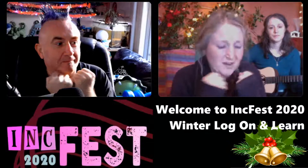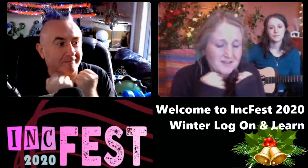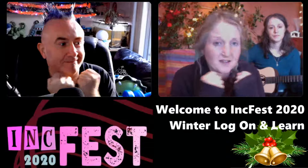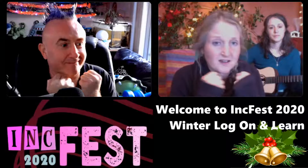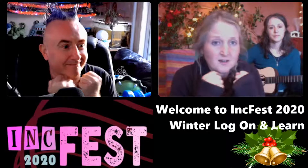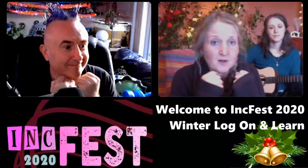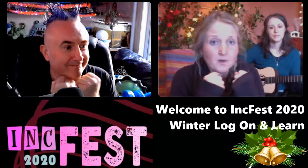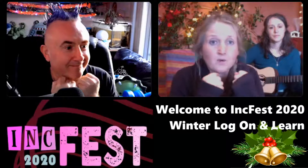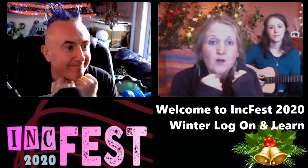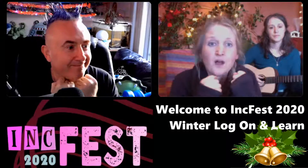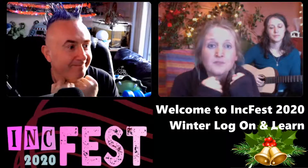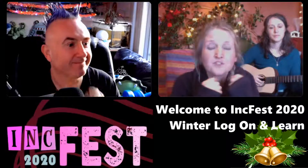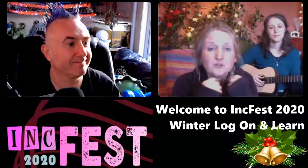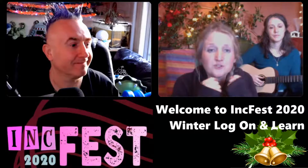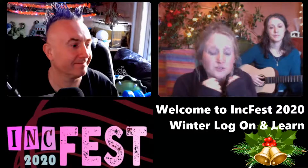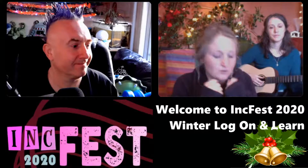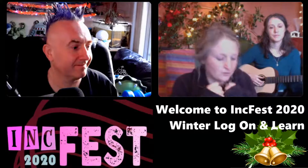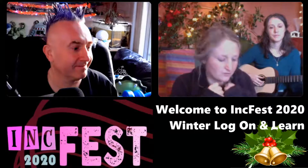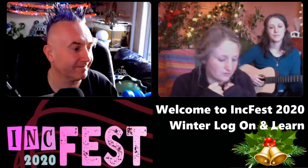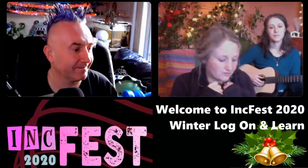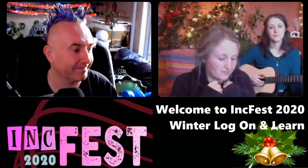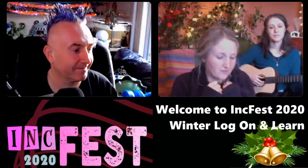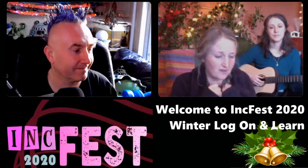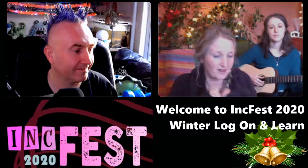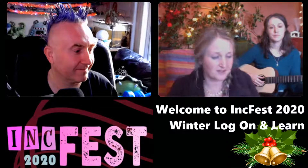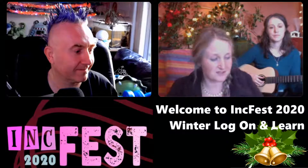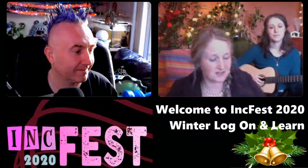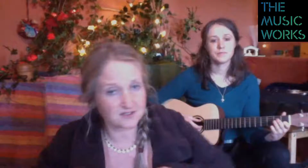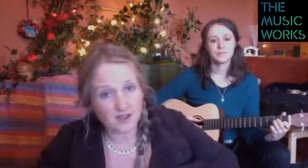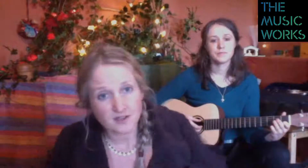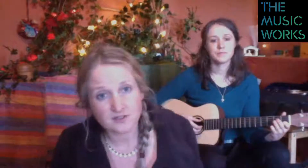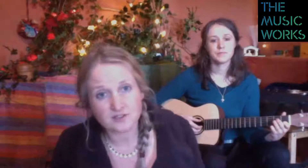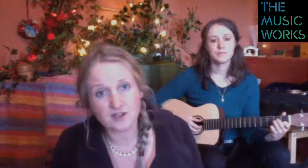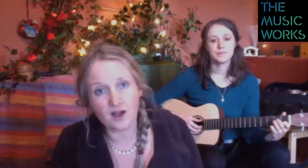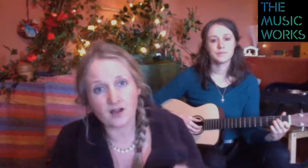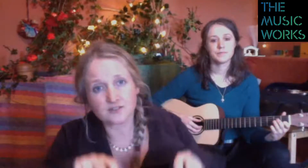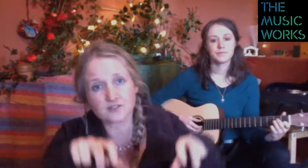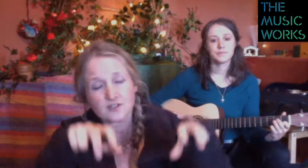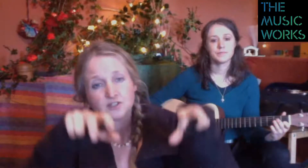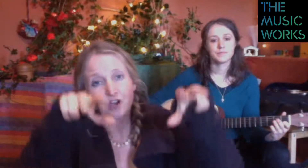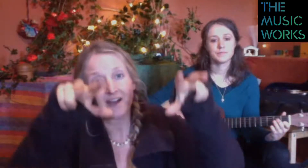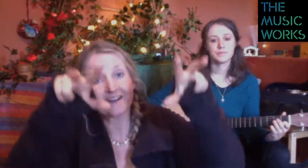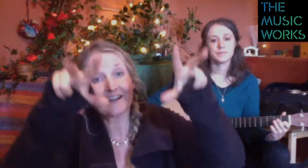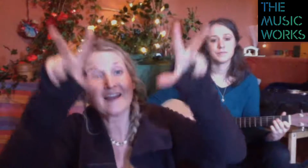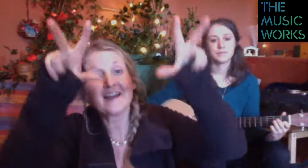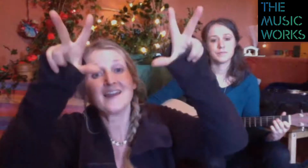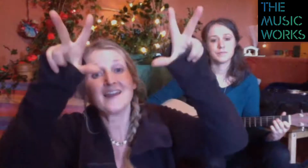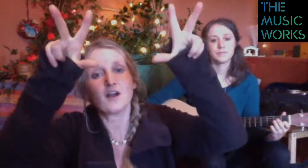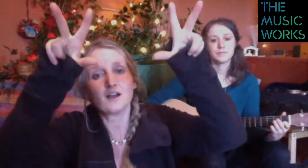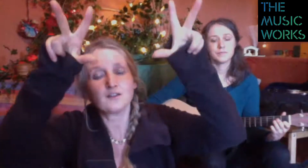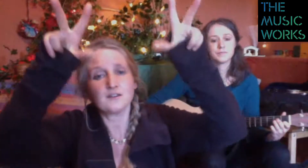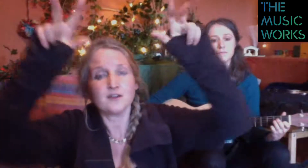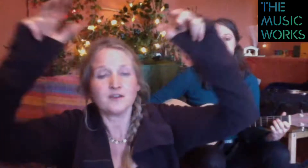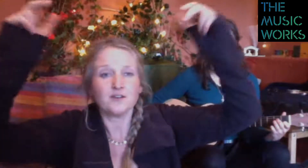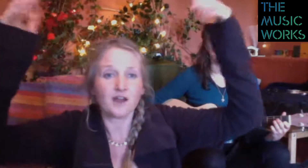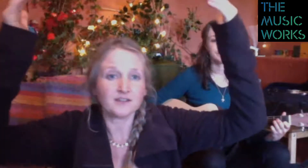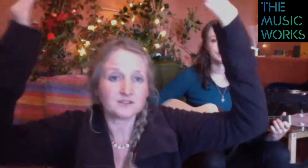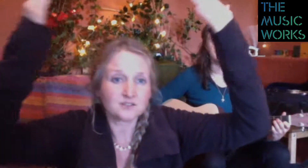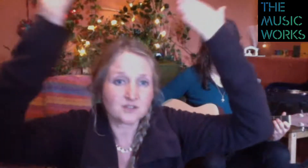winter will come too soon. It says, stars shine clearer, nights